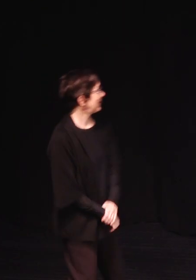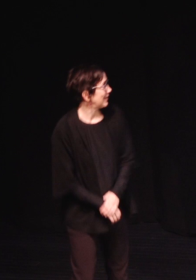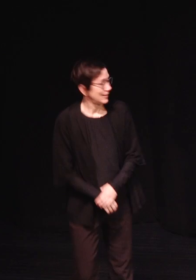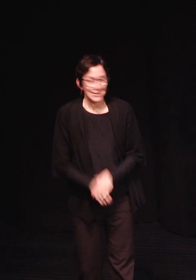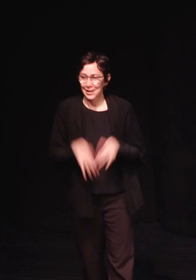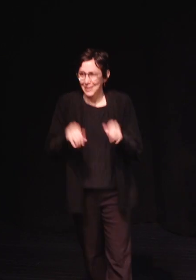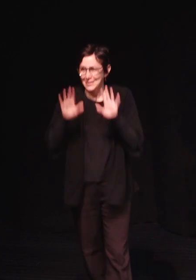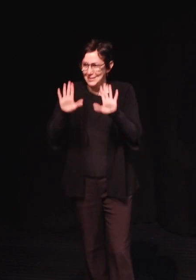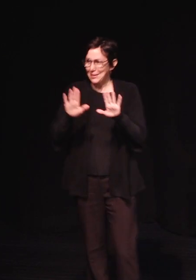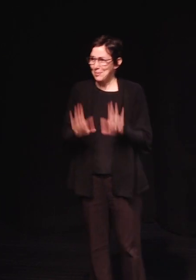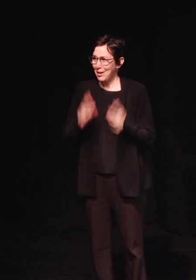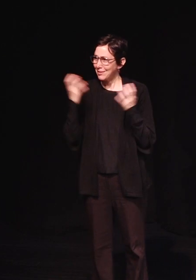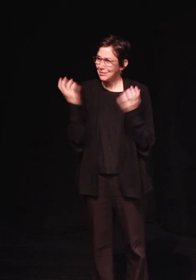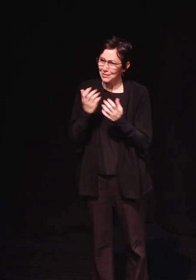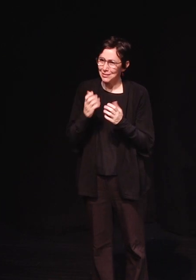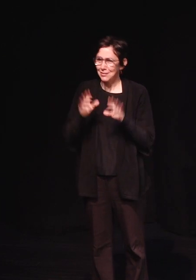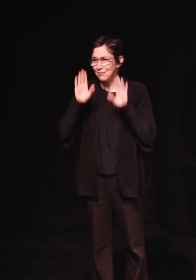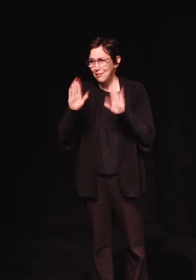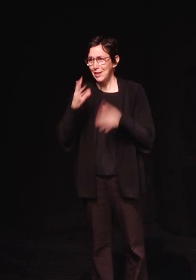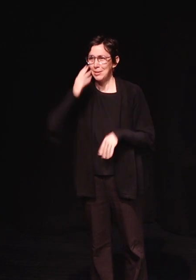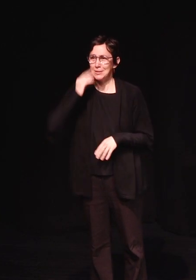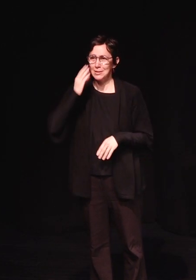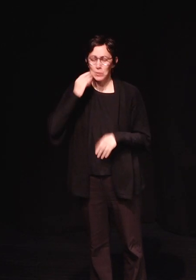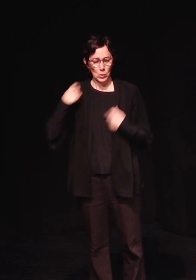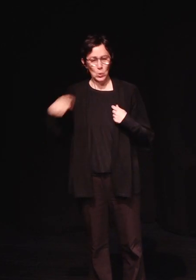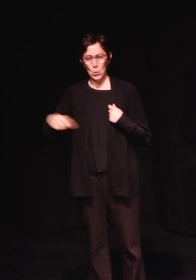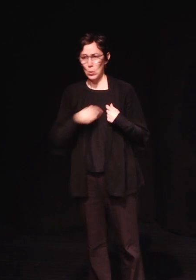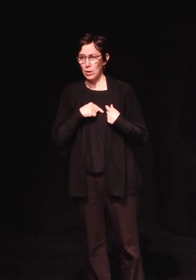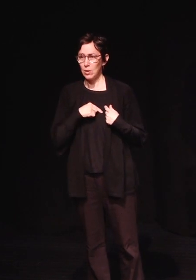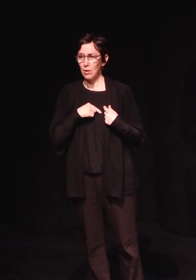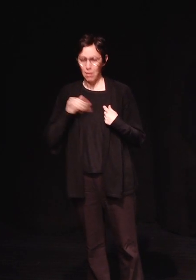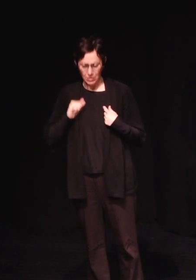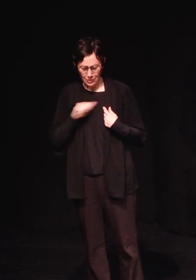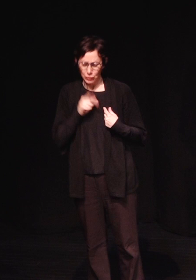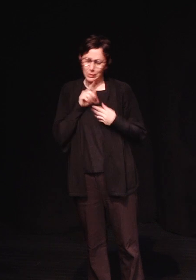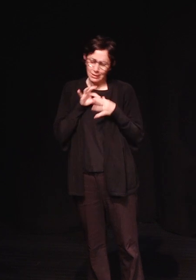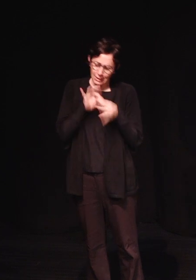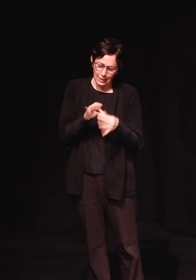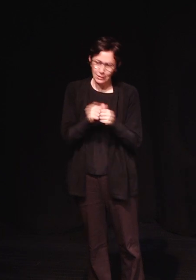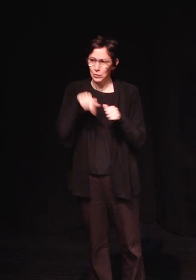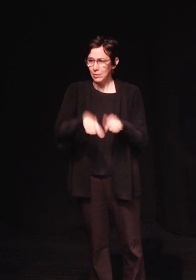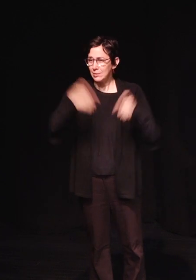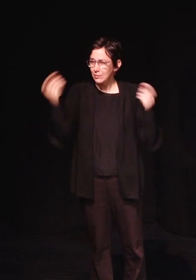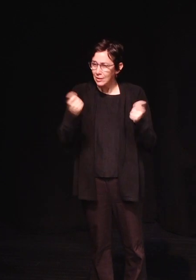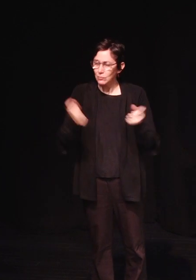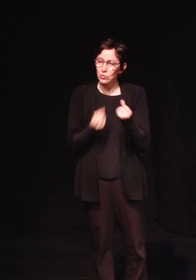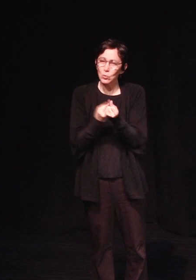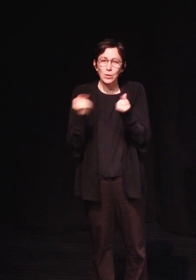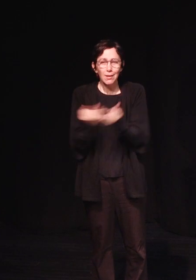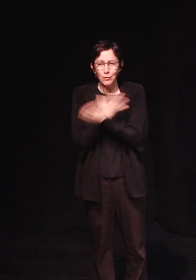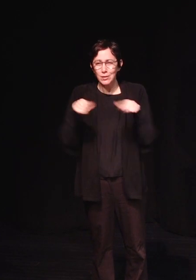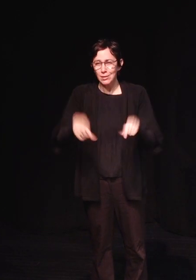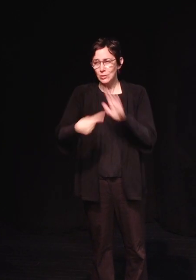This is such an incredible experience, and we're so personally connected to the festival and everything that it represents. And true to its mission,